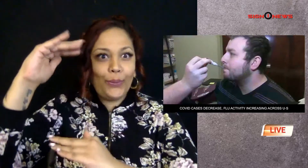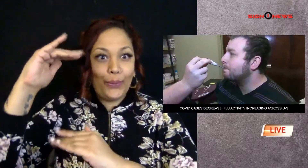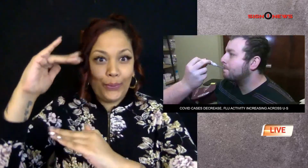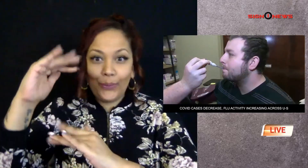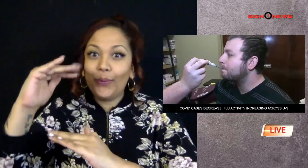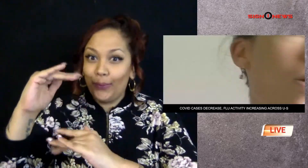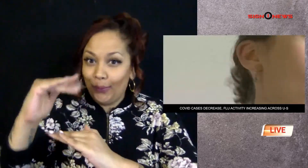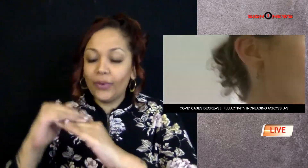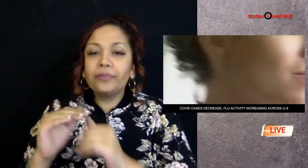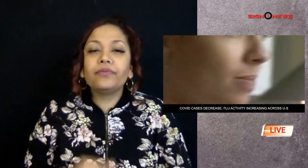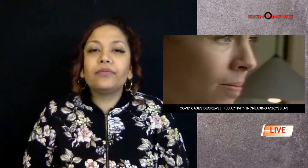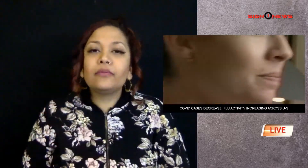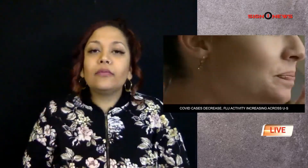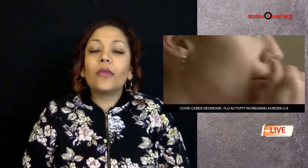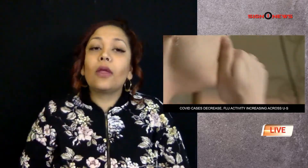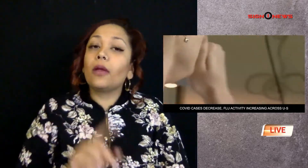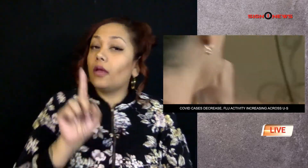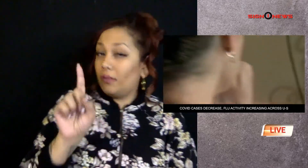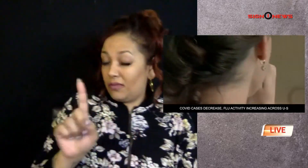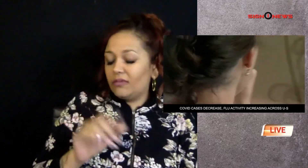and deaths are dropping.